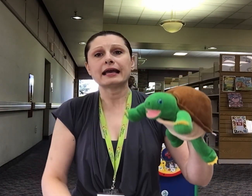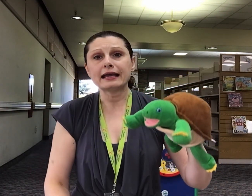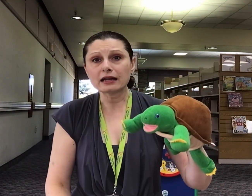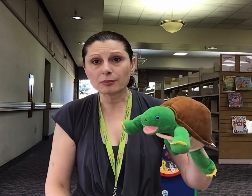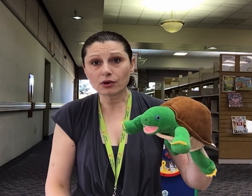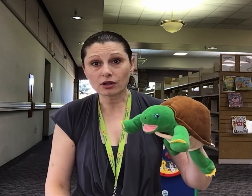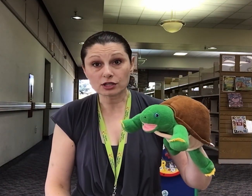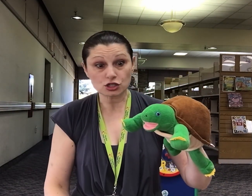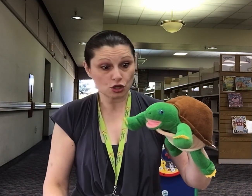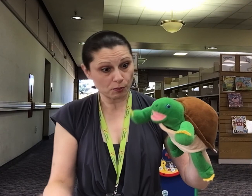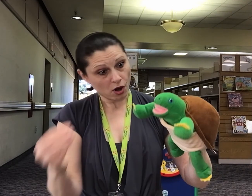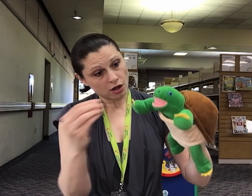ate up all the soap.